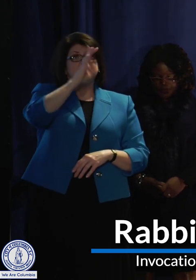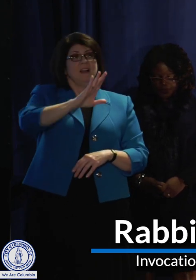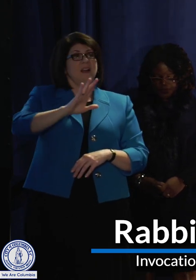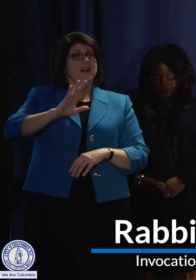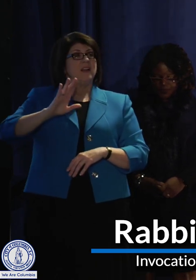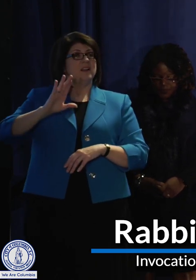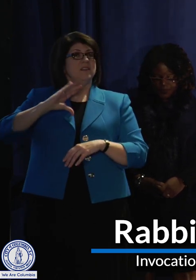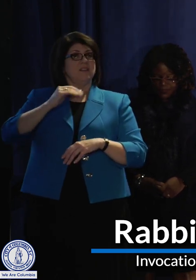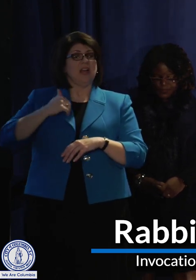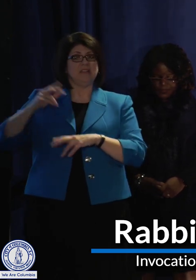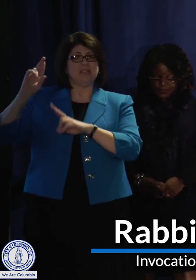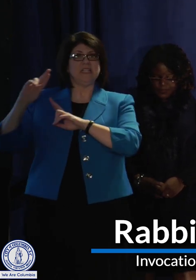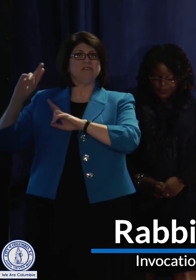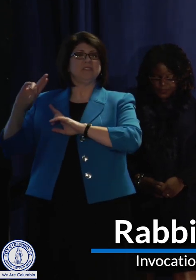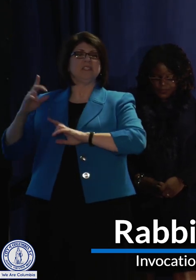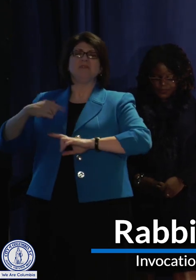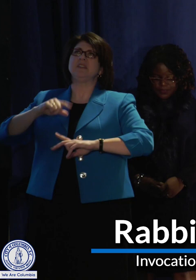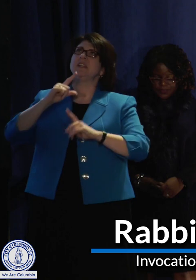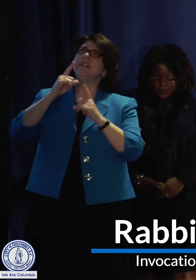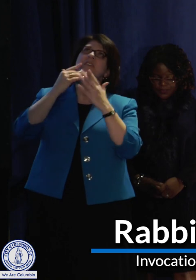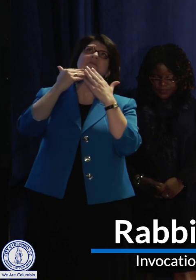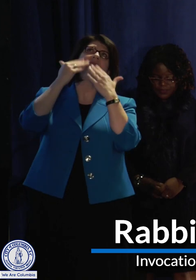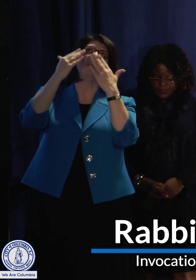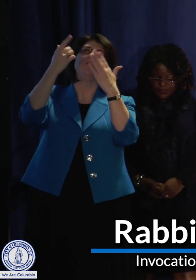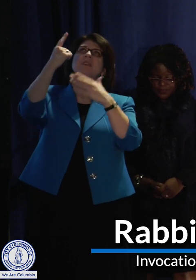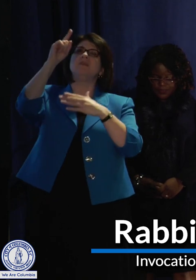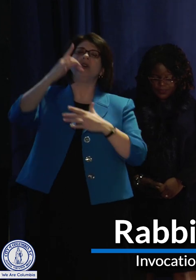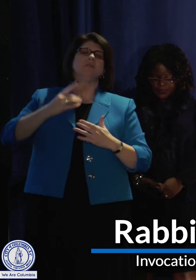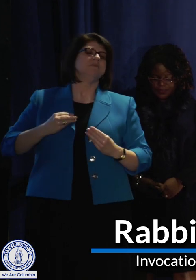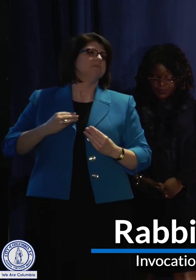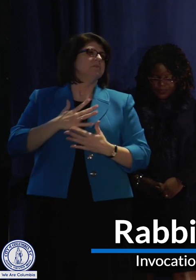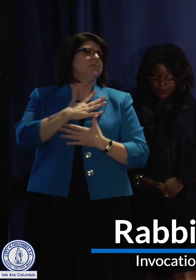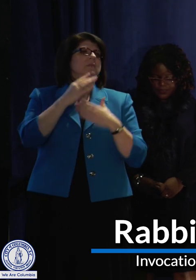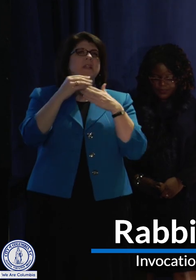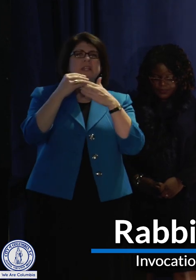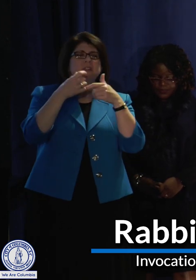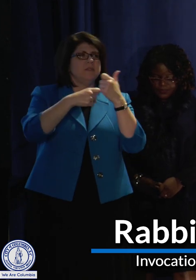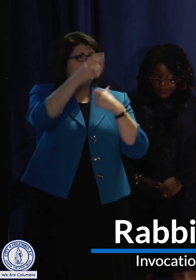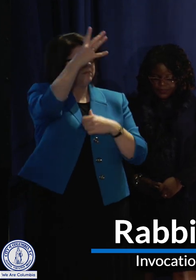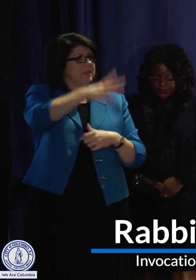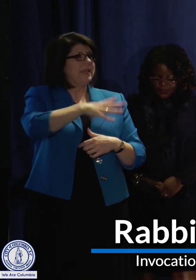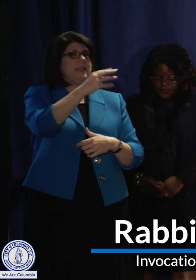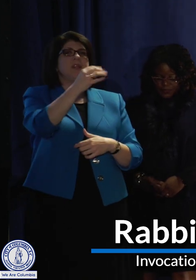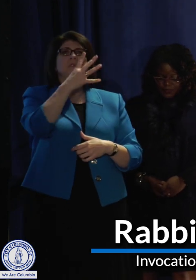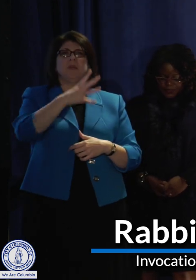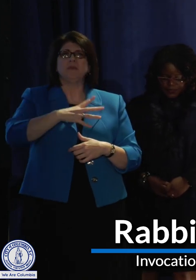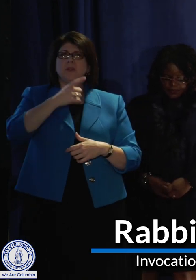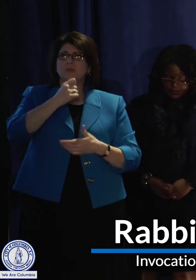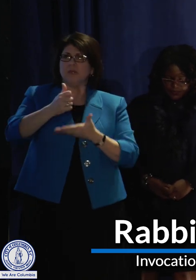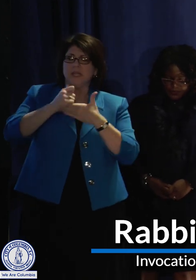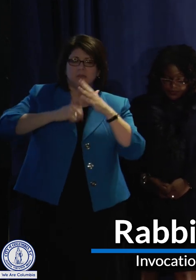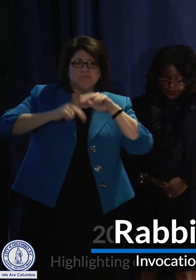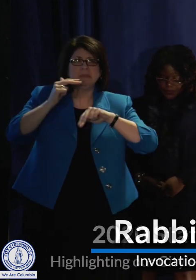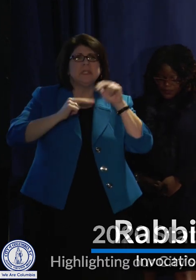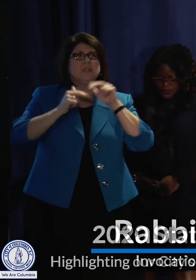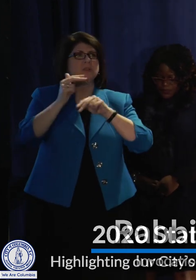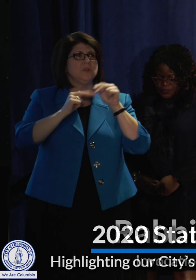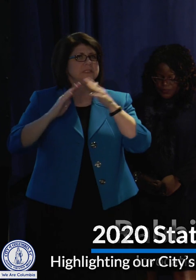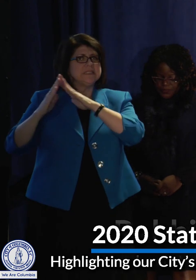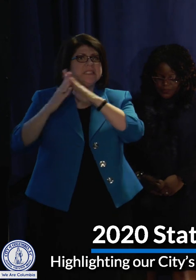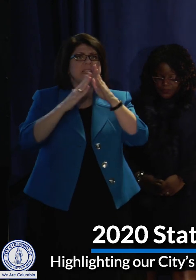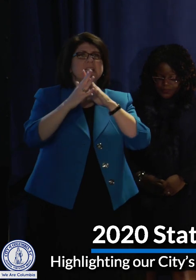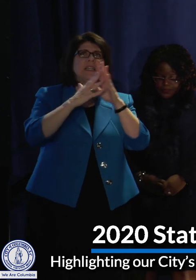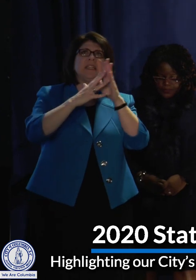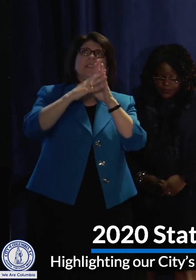history, we are grateful for inspired leadership, for men and women who build communities in your image,